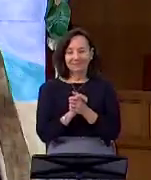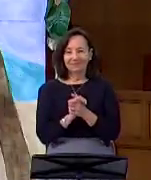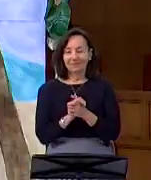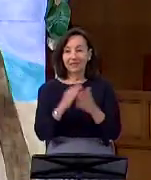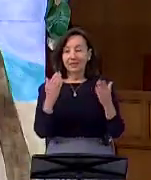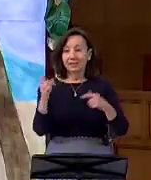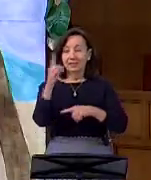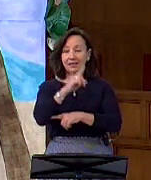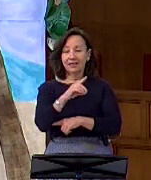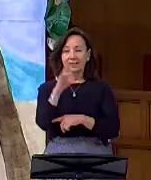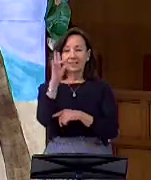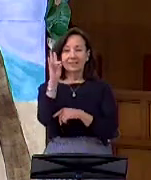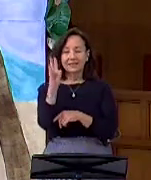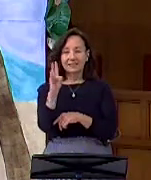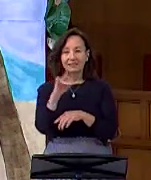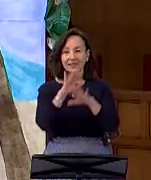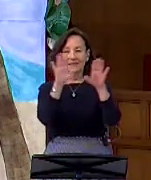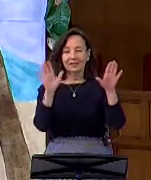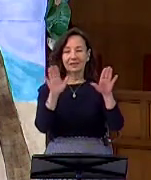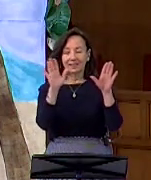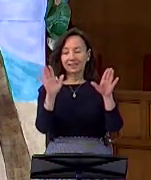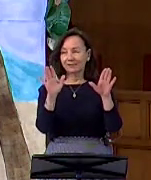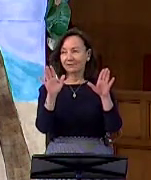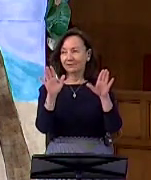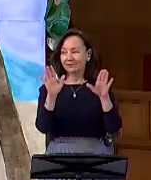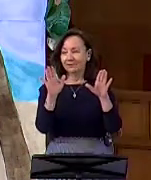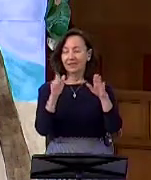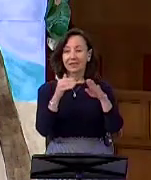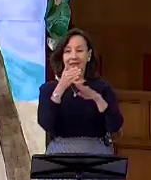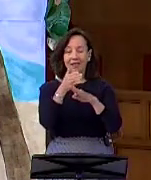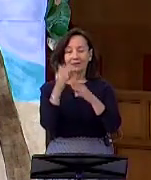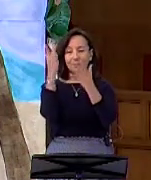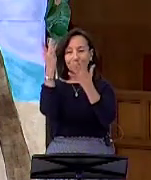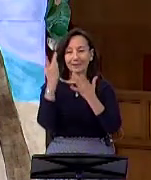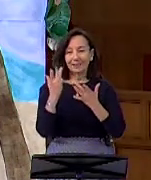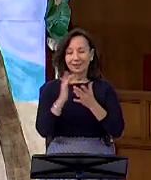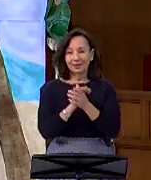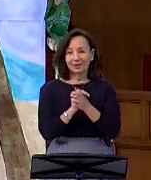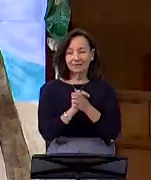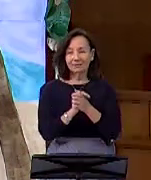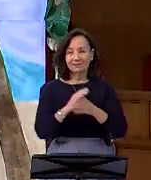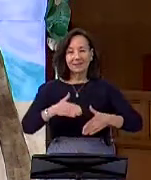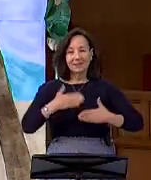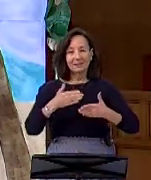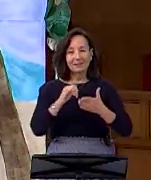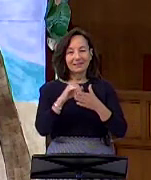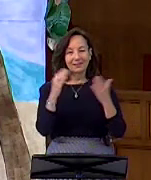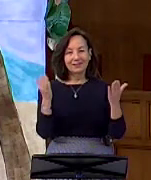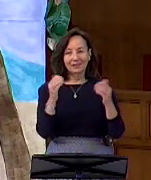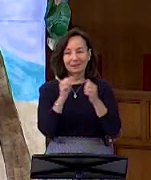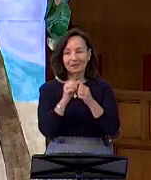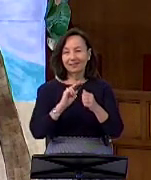Today is the seventh Sunday after Pentecost. I'm so glad that you're here with us